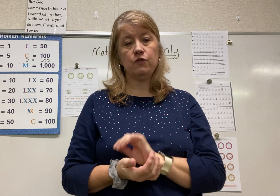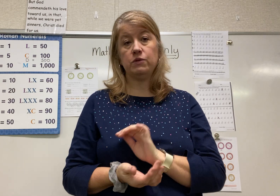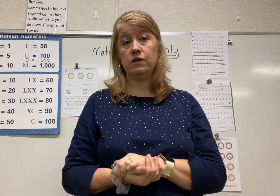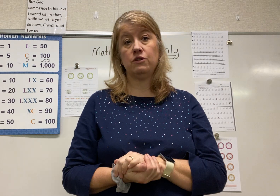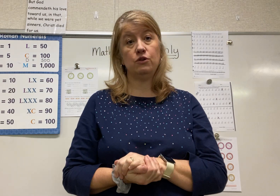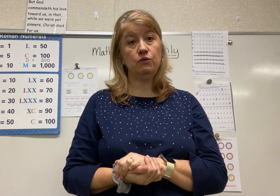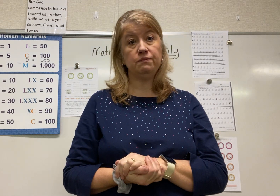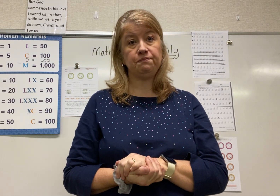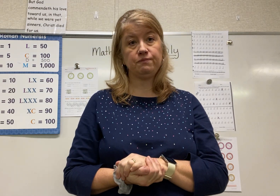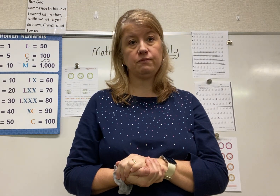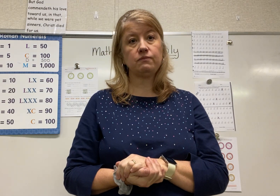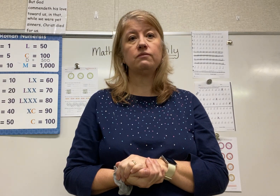from 10 to 2.